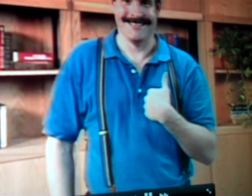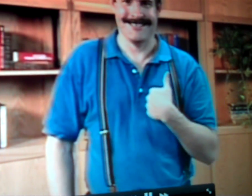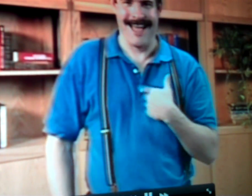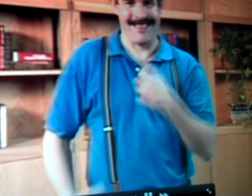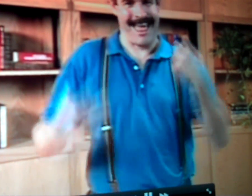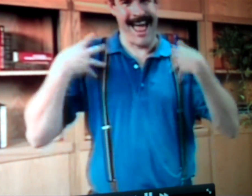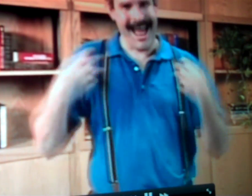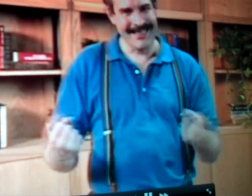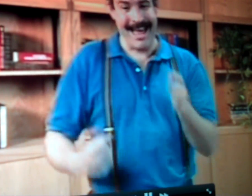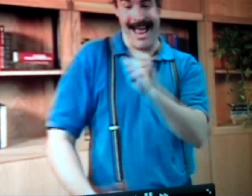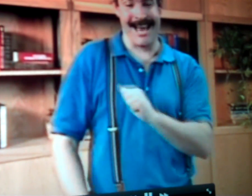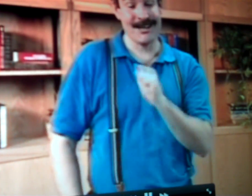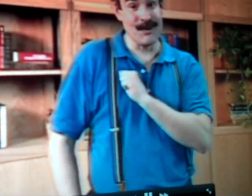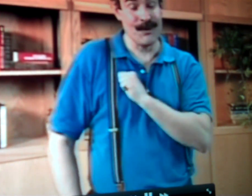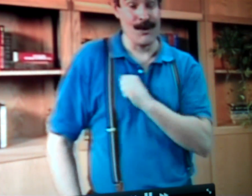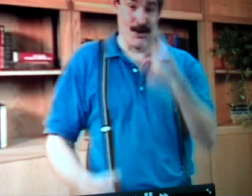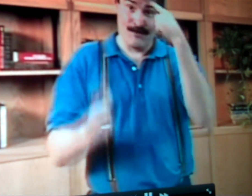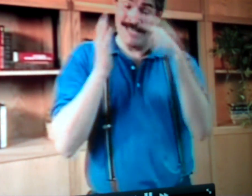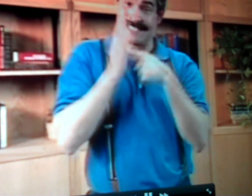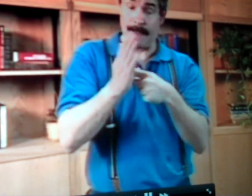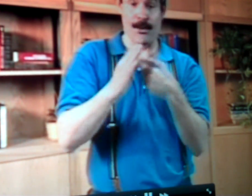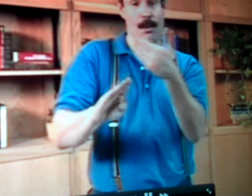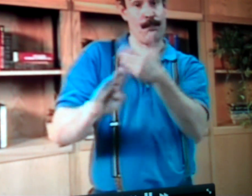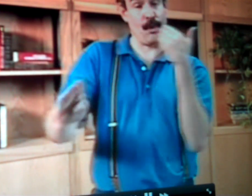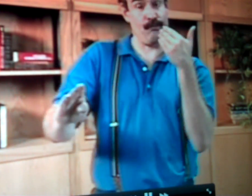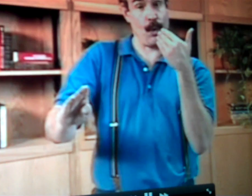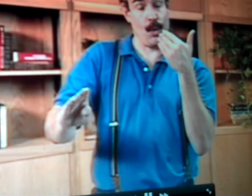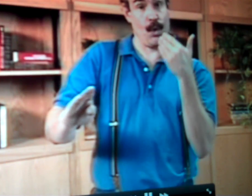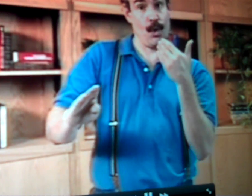and improve myself and have a better attitude.